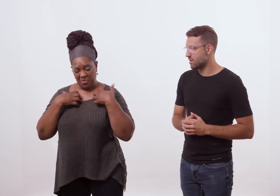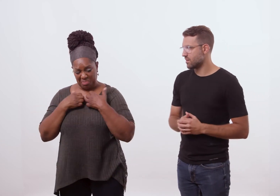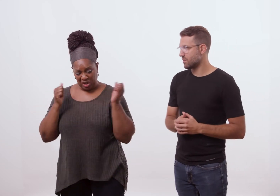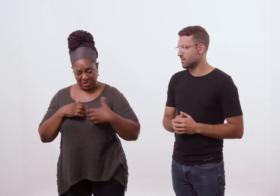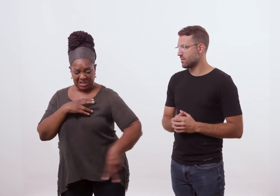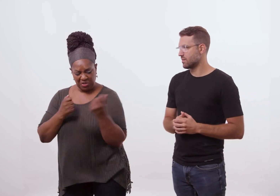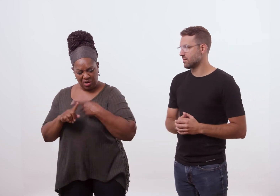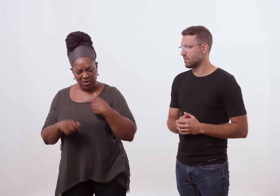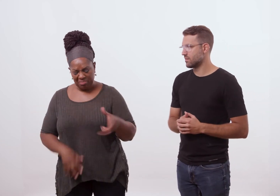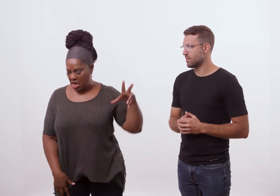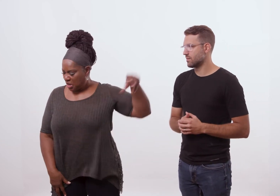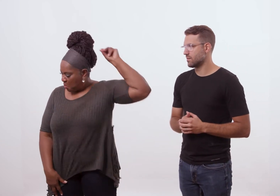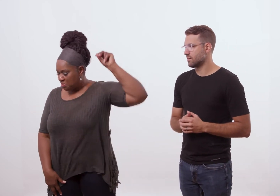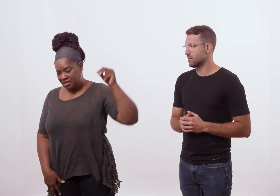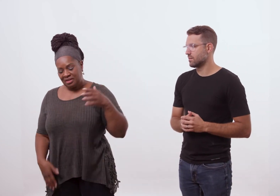me.